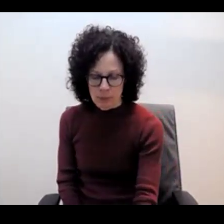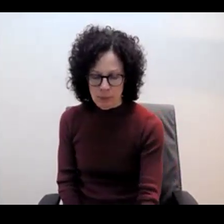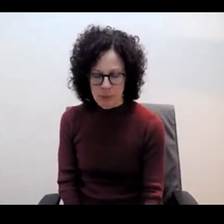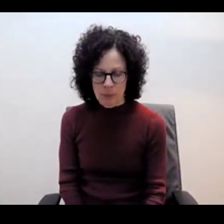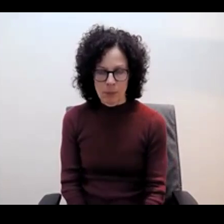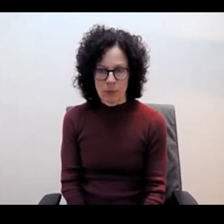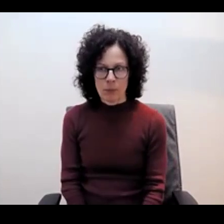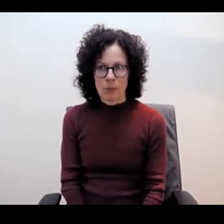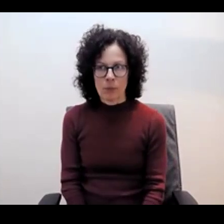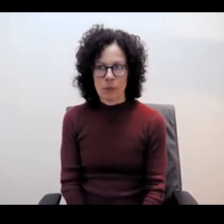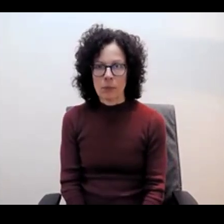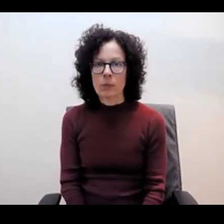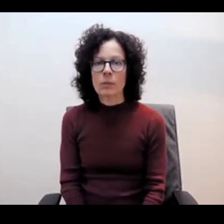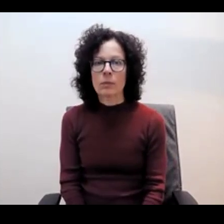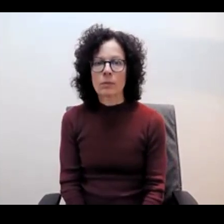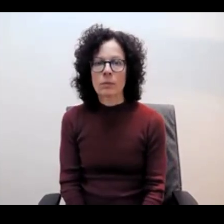So we have a